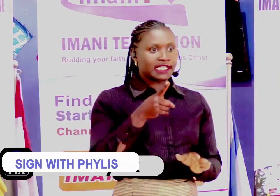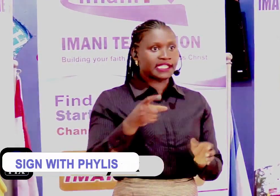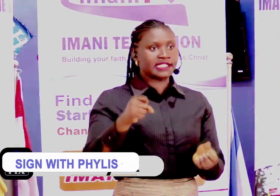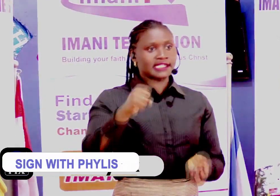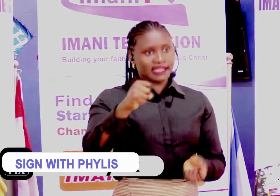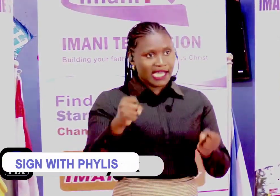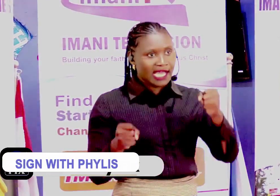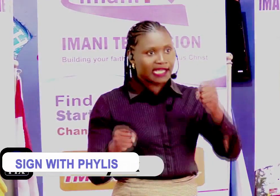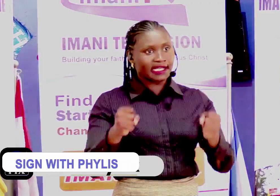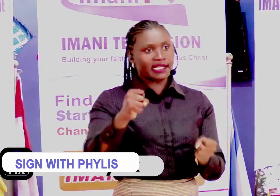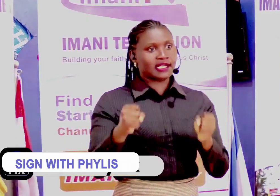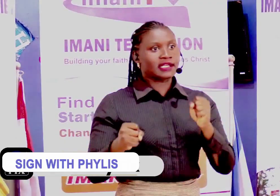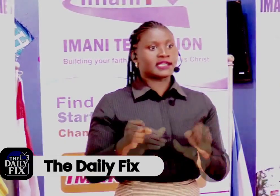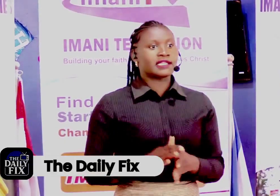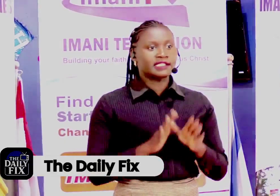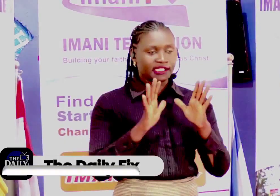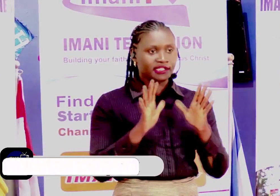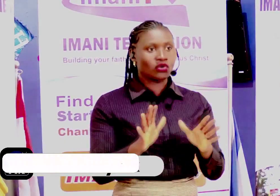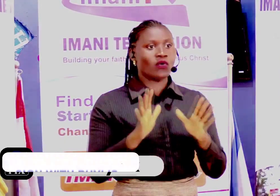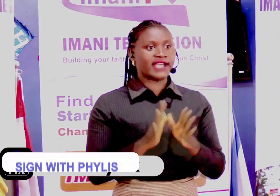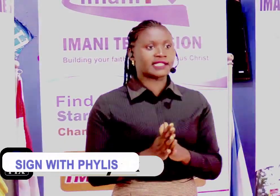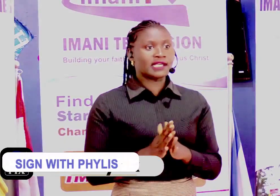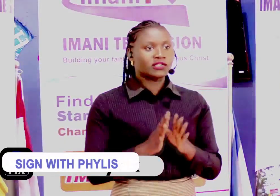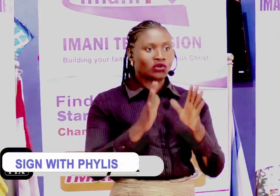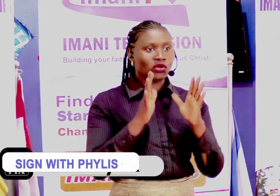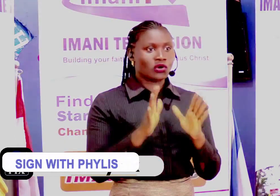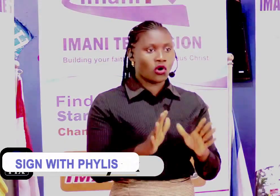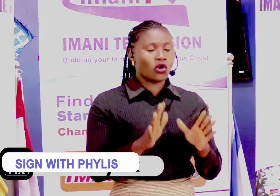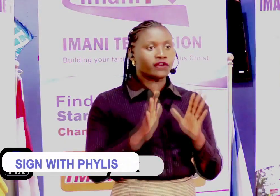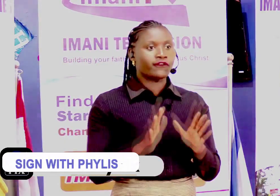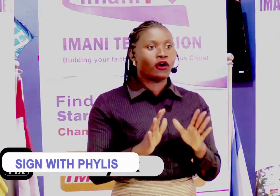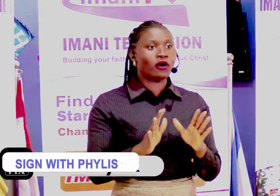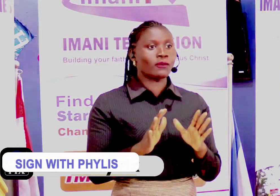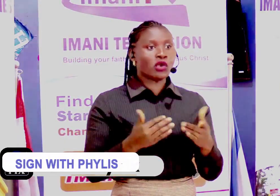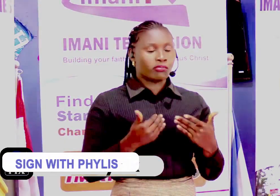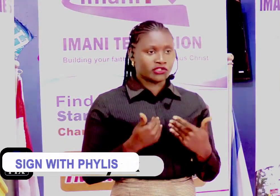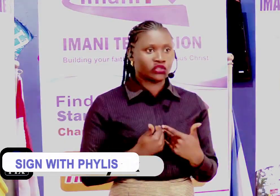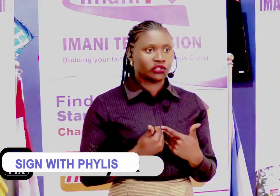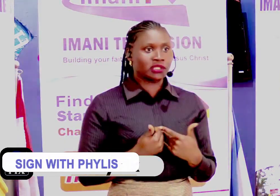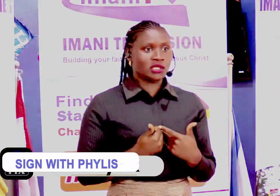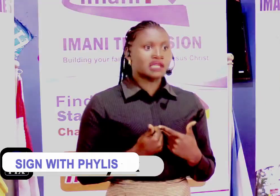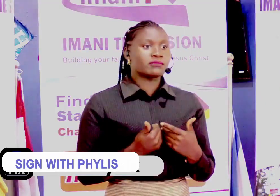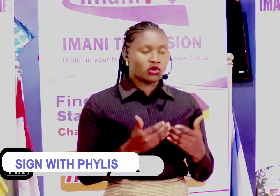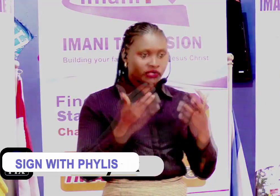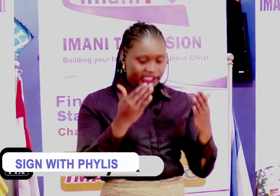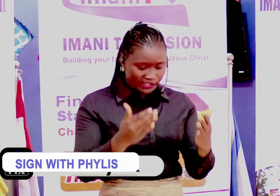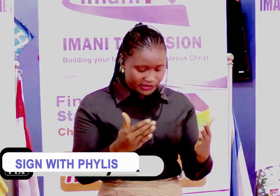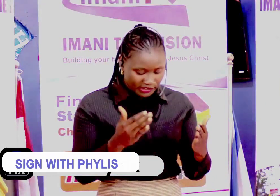this car. It is yours. So own for possession, because it is